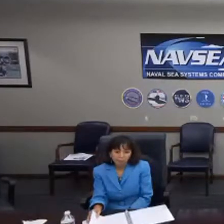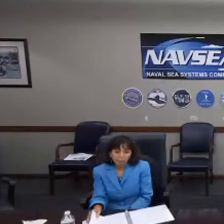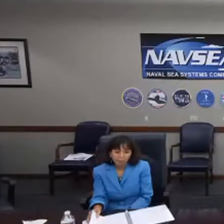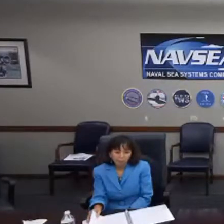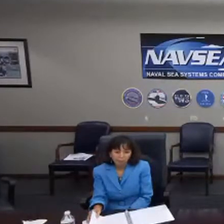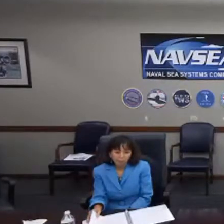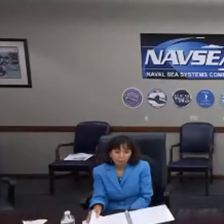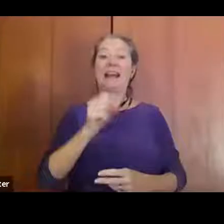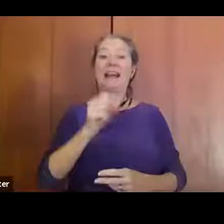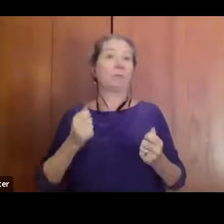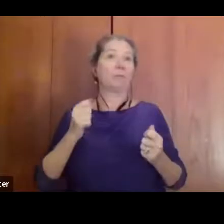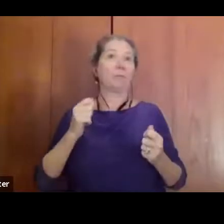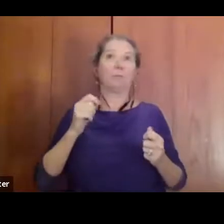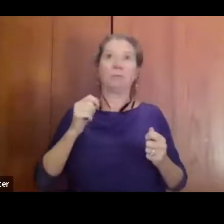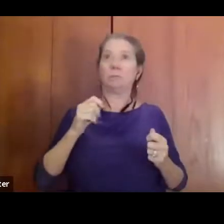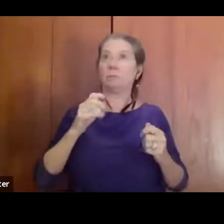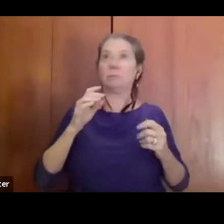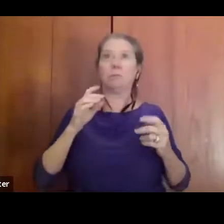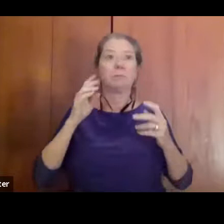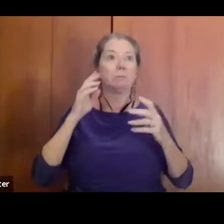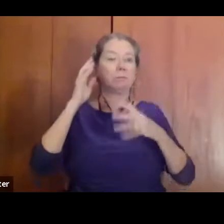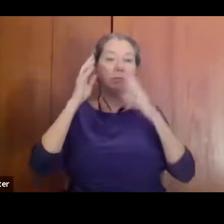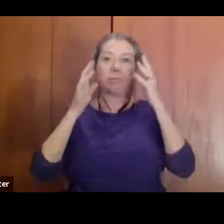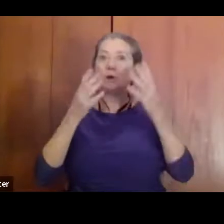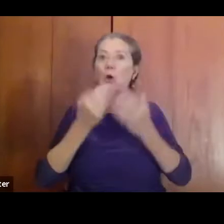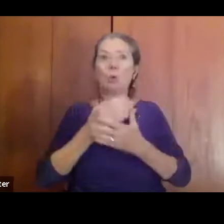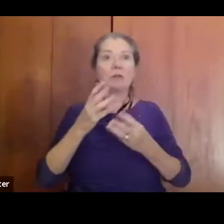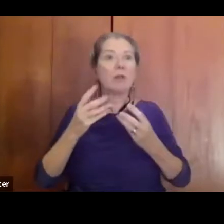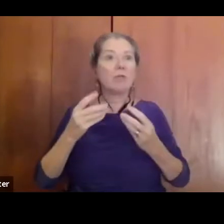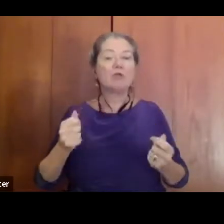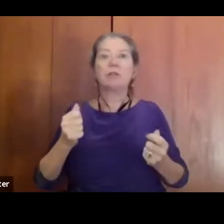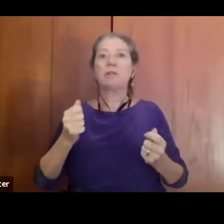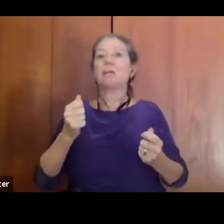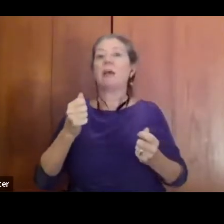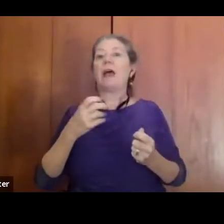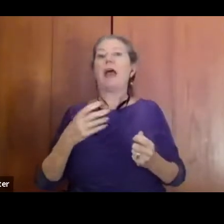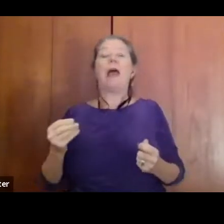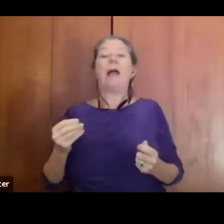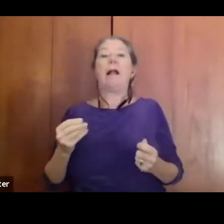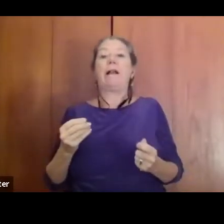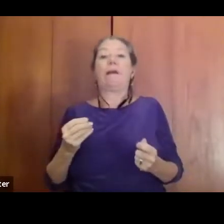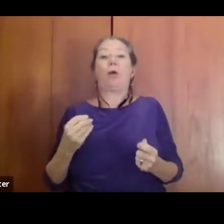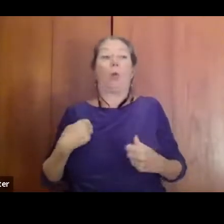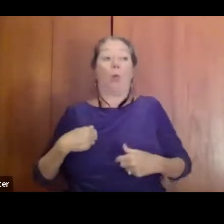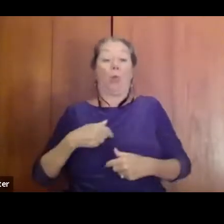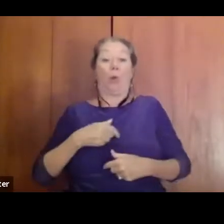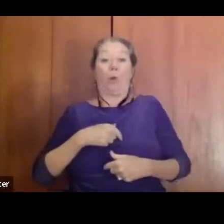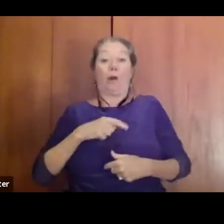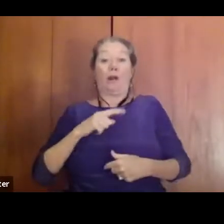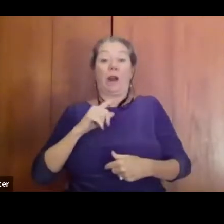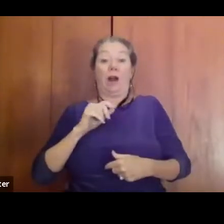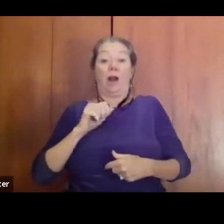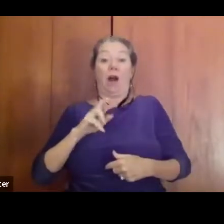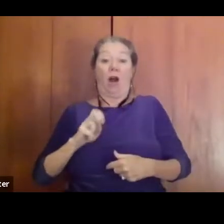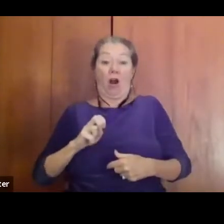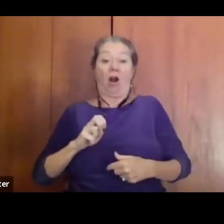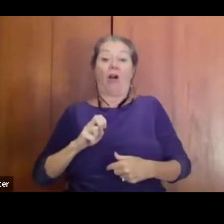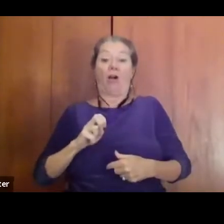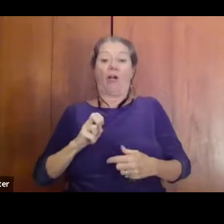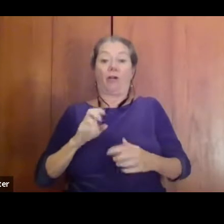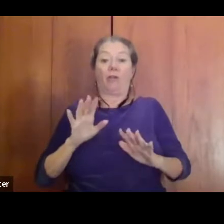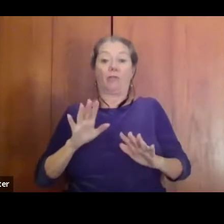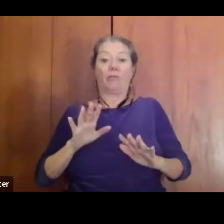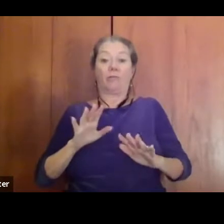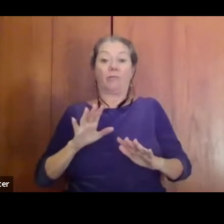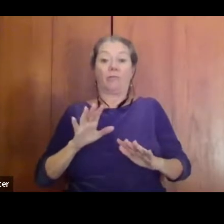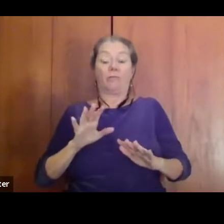driving toward new solutions. Because I really, we really are kind of the driving force around